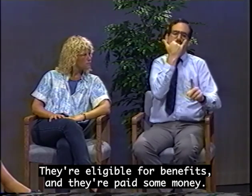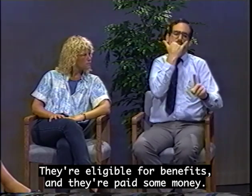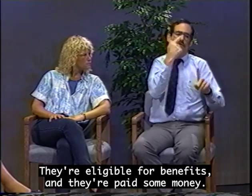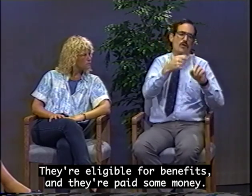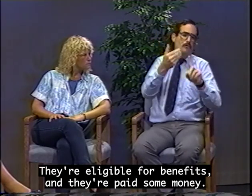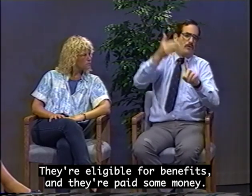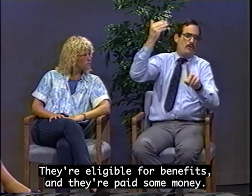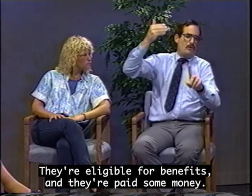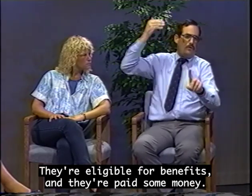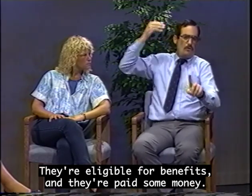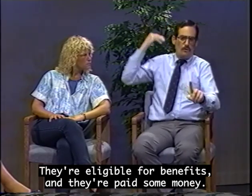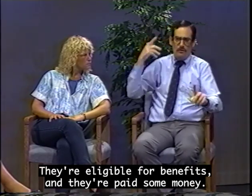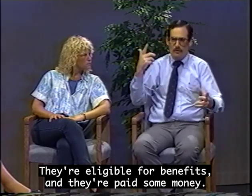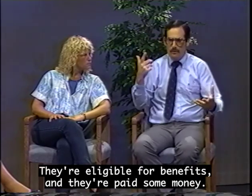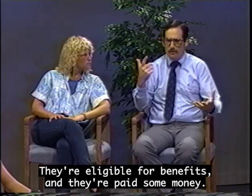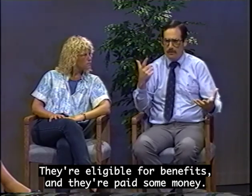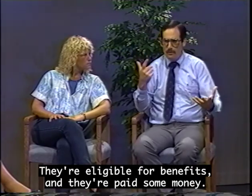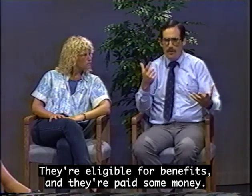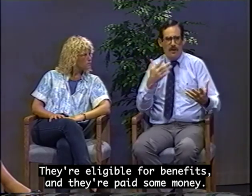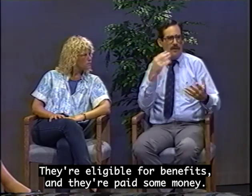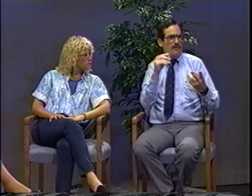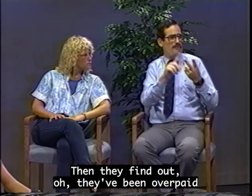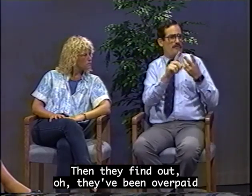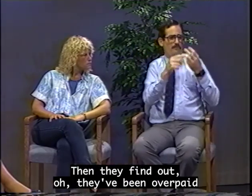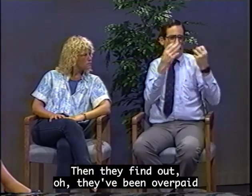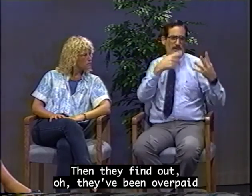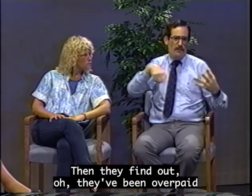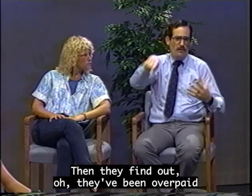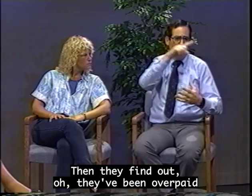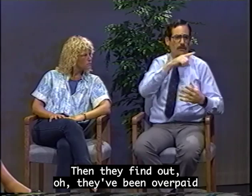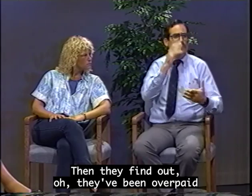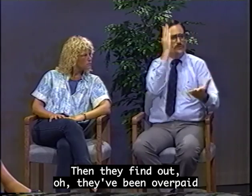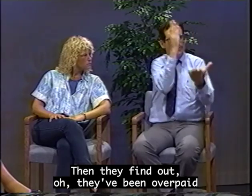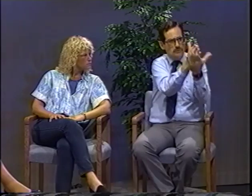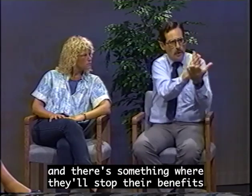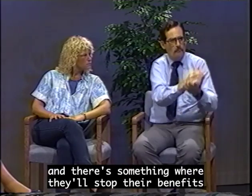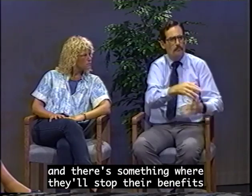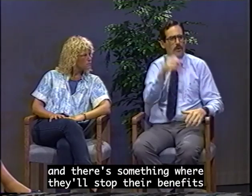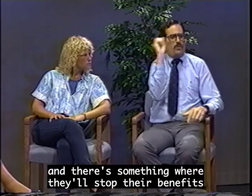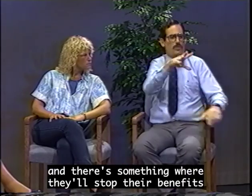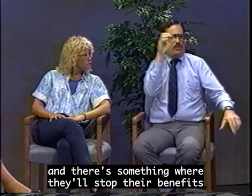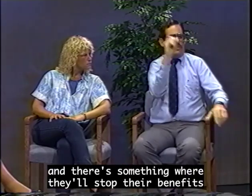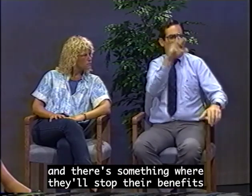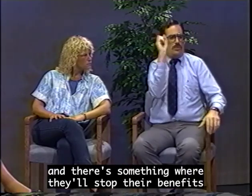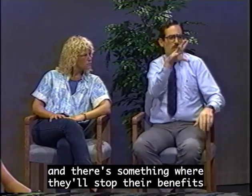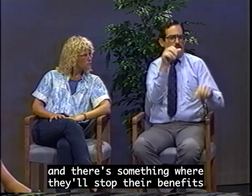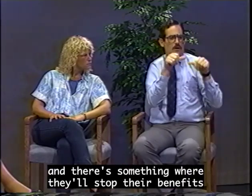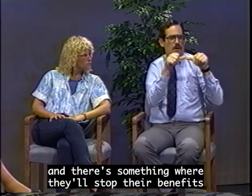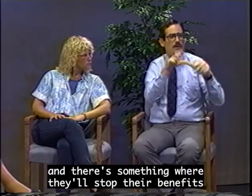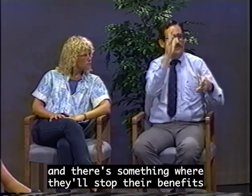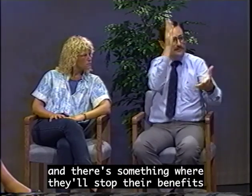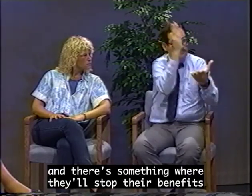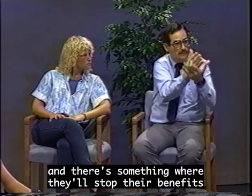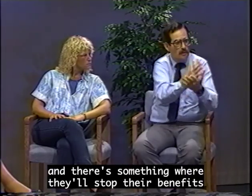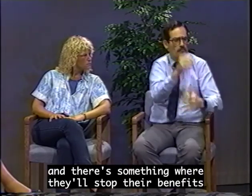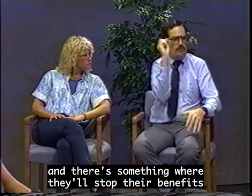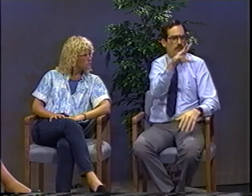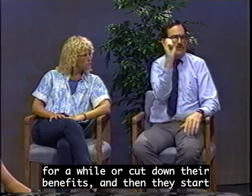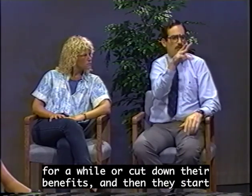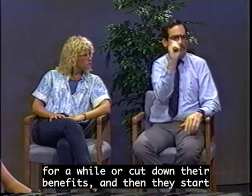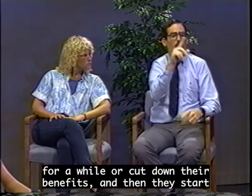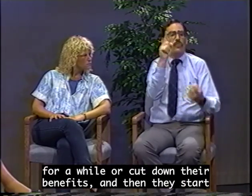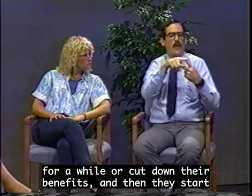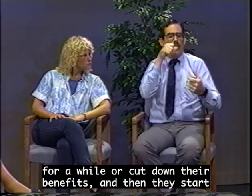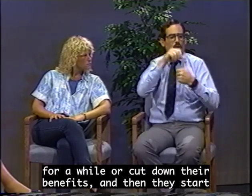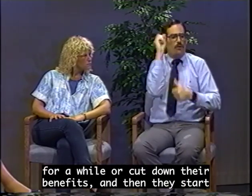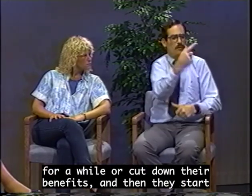they're eligible for benefits, and they're paid some money. Then they find out, they've been overpaid and there's something where they'll stop their benefits